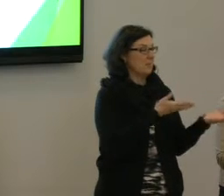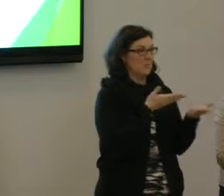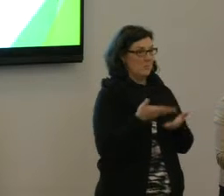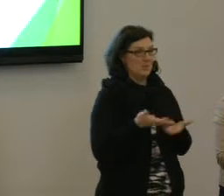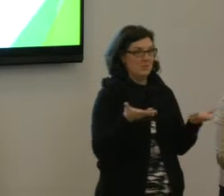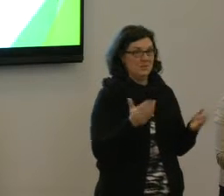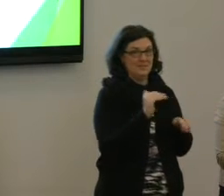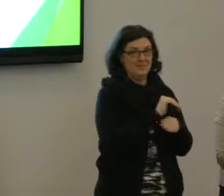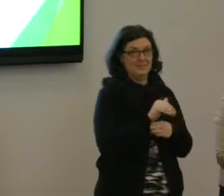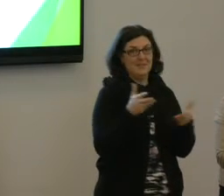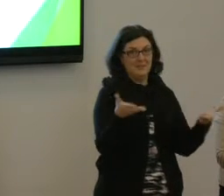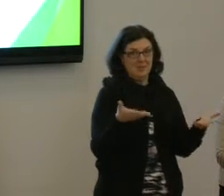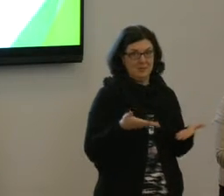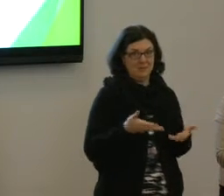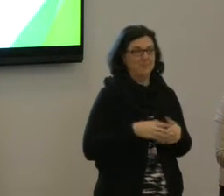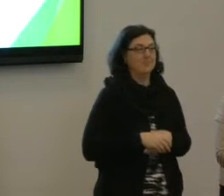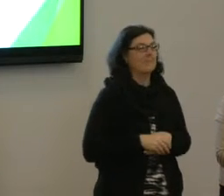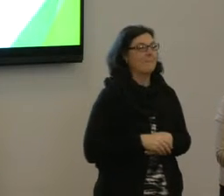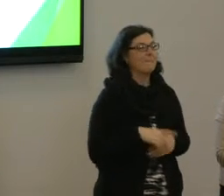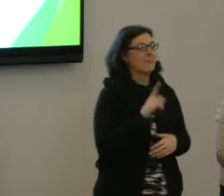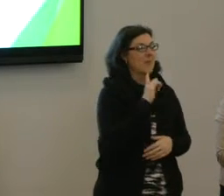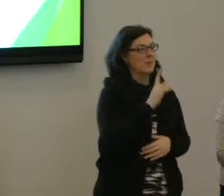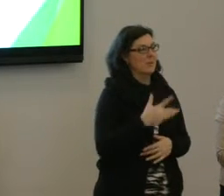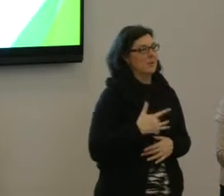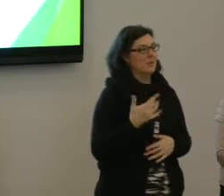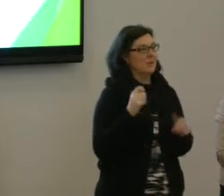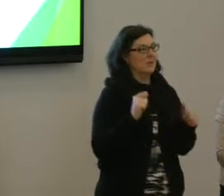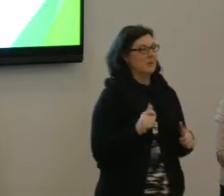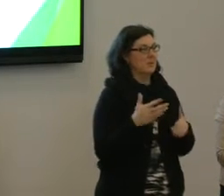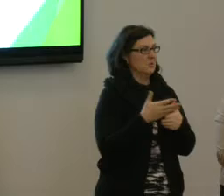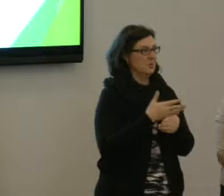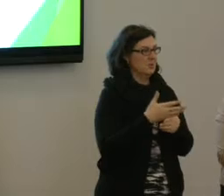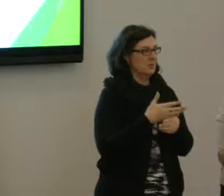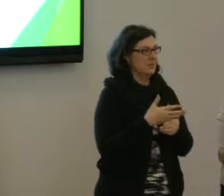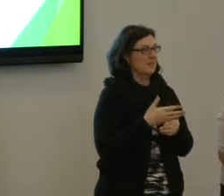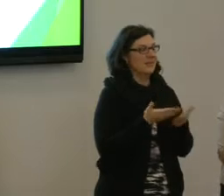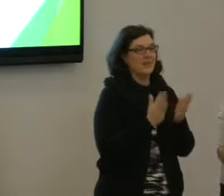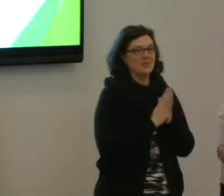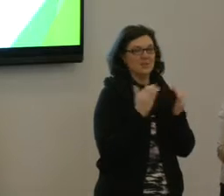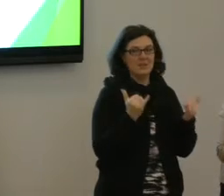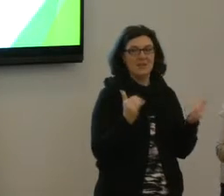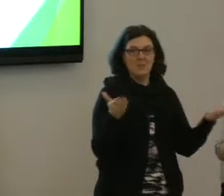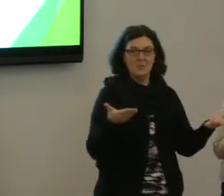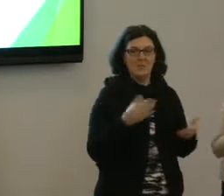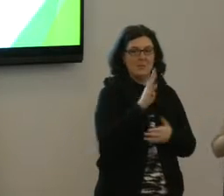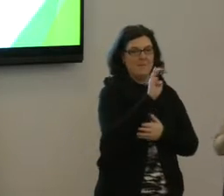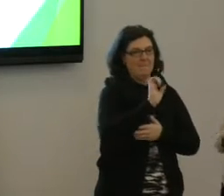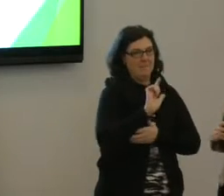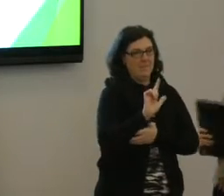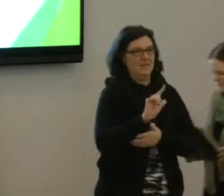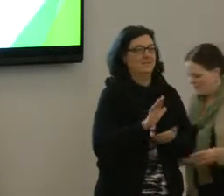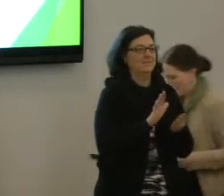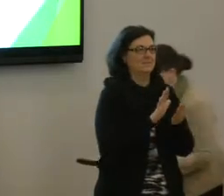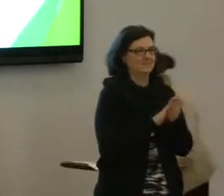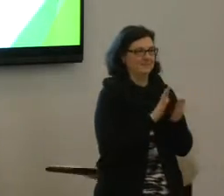tonight, welcome. I am thrilled that he can share with us, and I ask you now to help me welcome Bill.